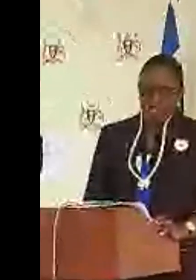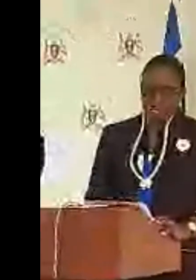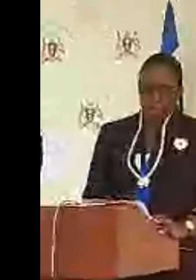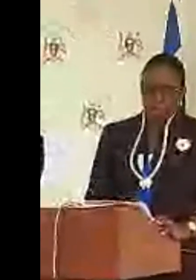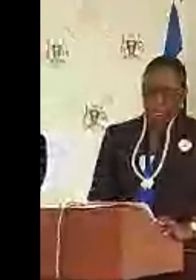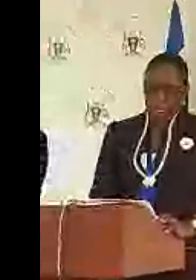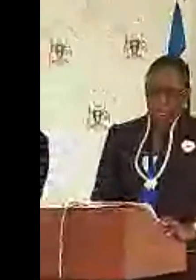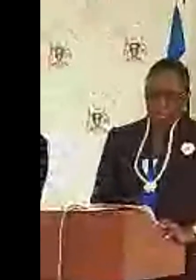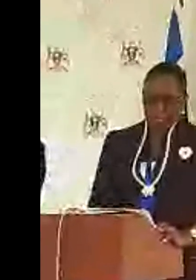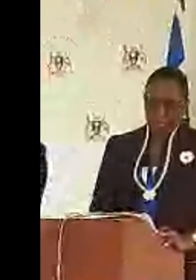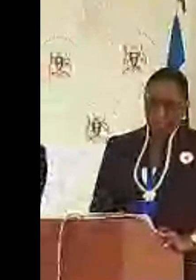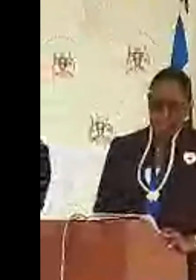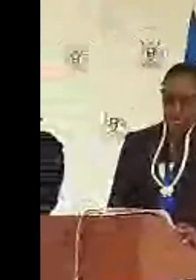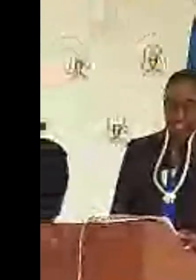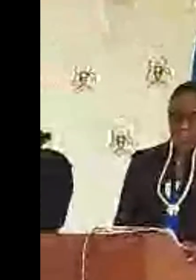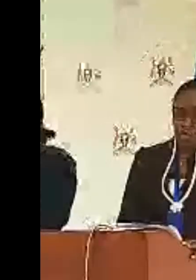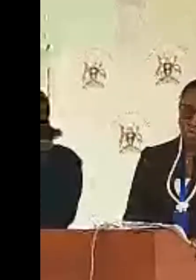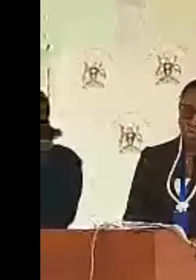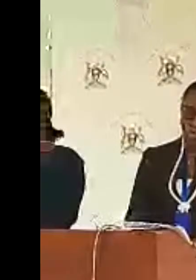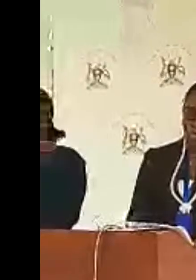ogwa 98